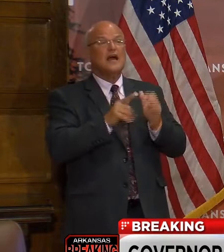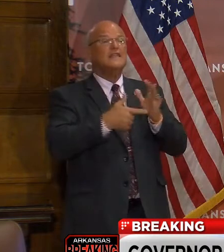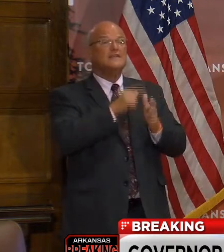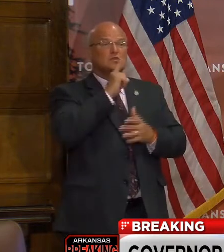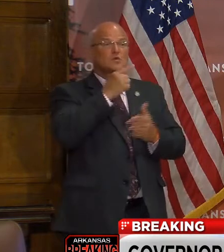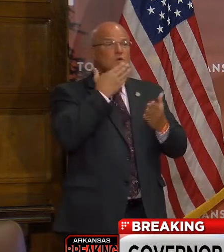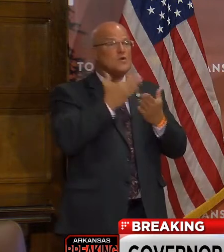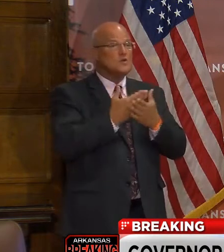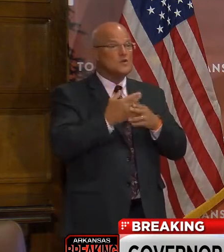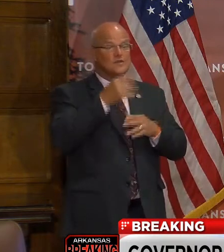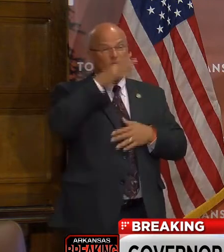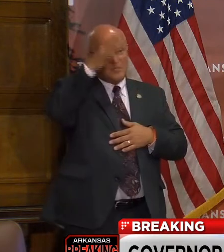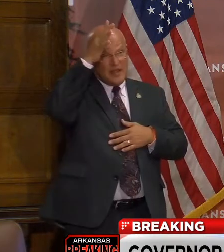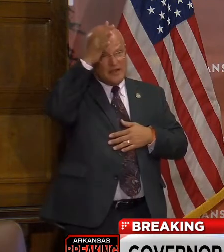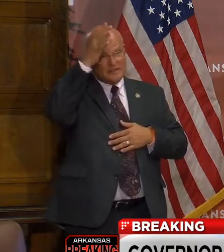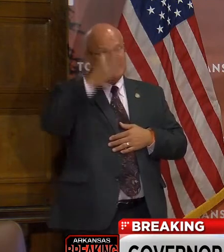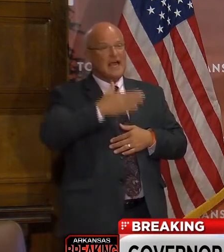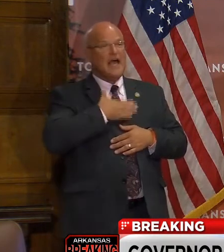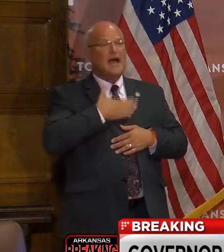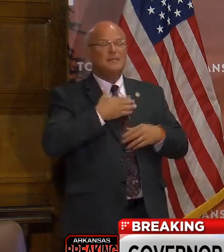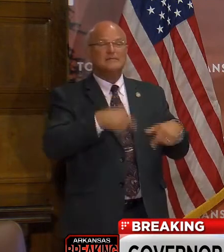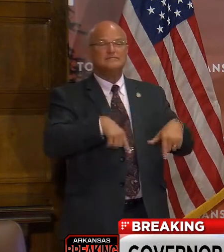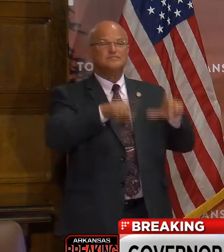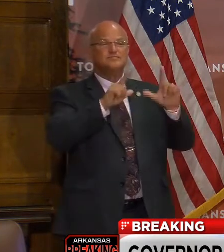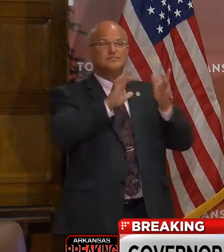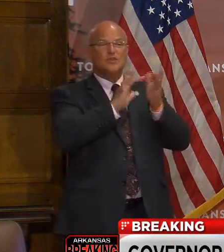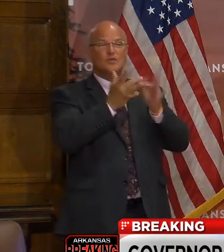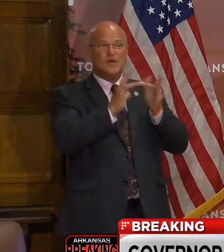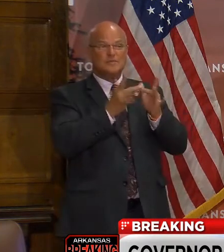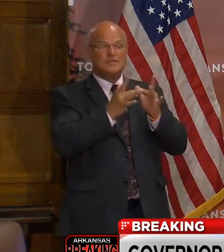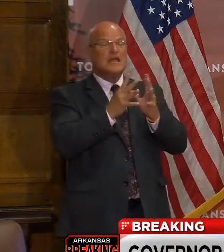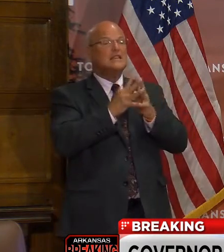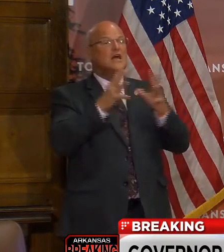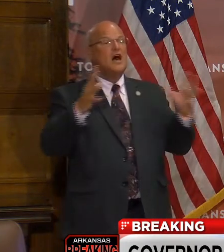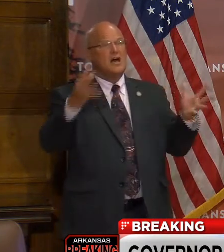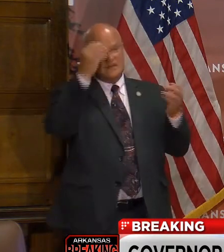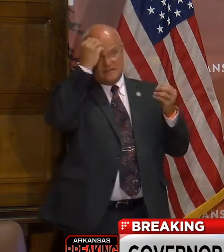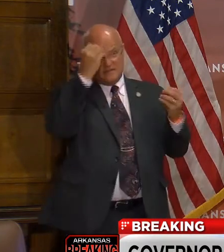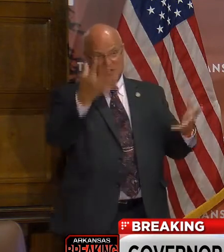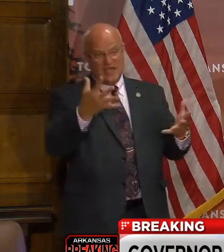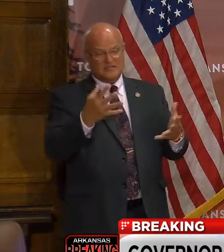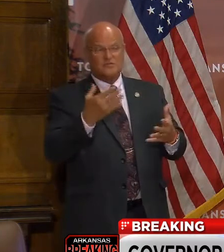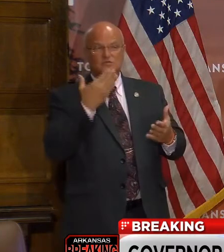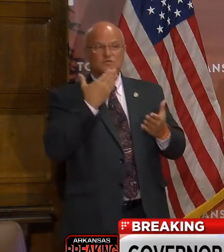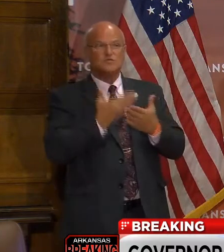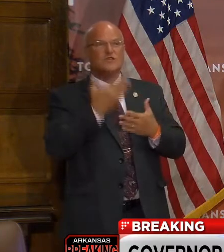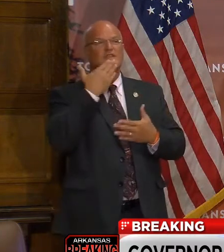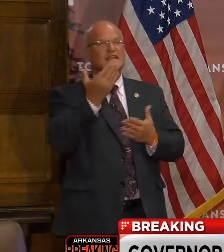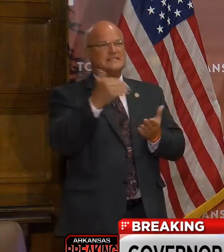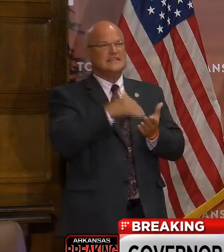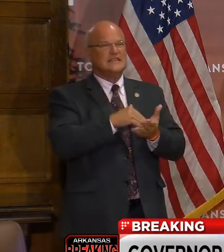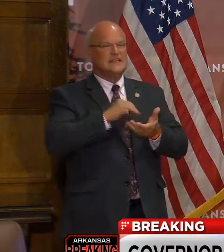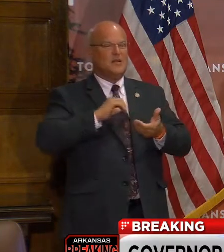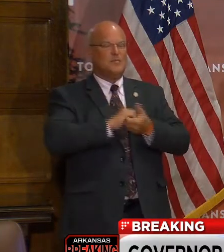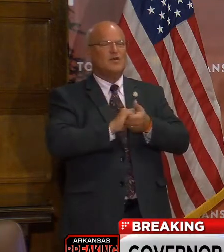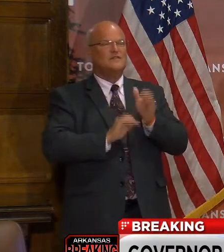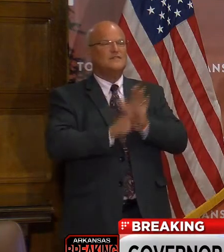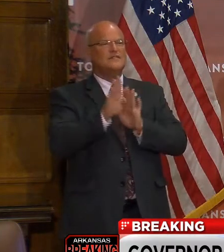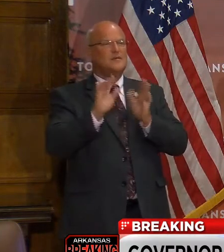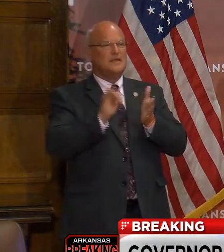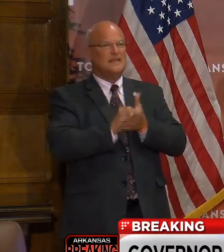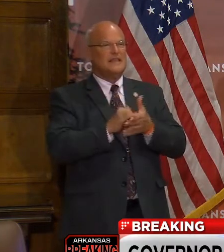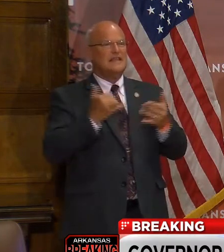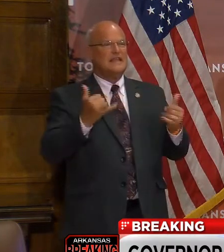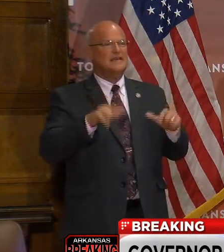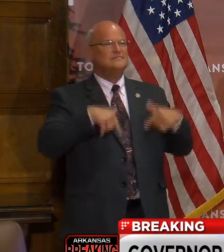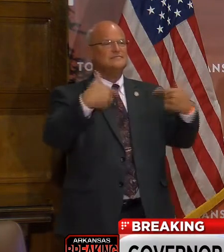really good for parents. I'm glad it's going up on the website. It's a lot of information that's useful. So thanks again to our partners for developing that.